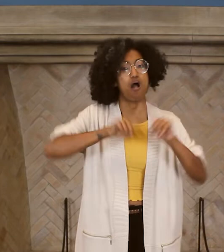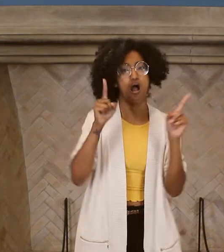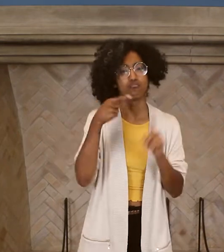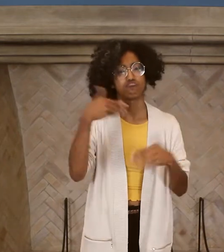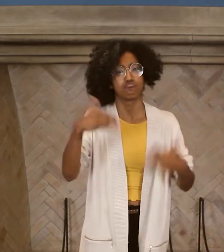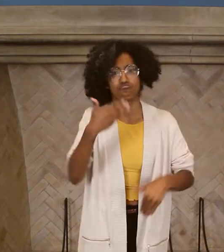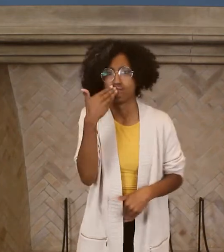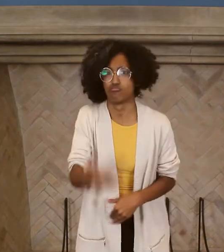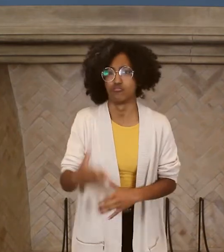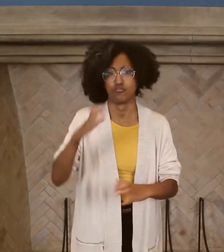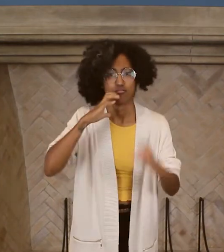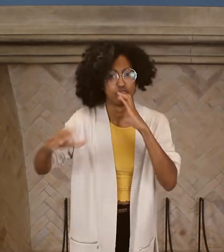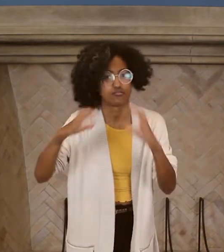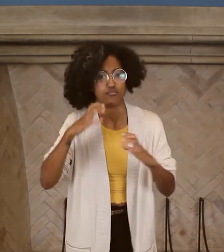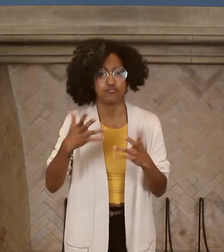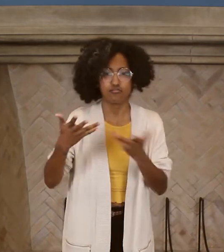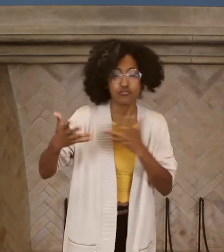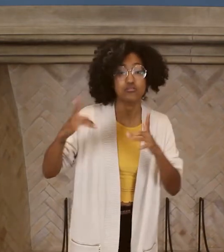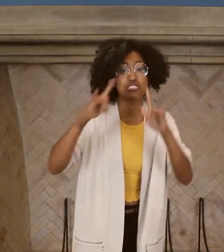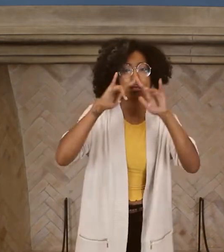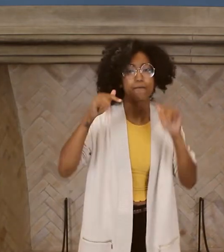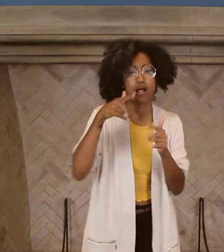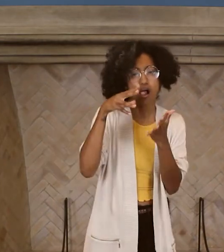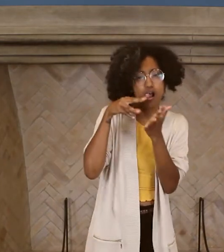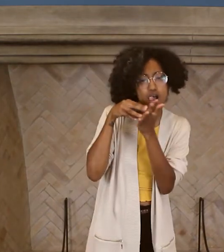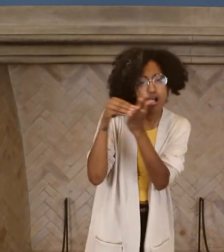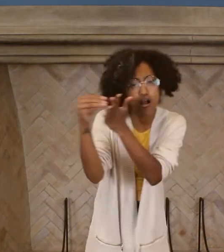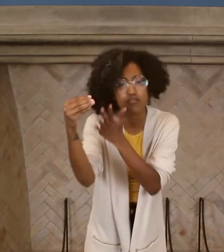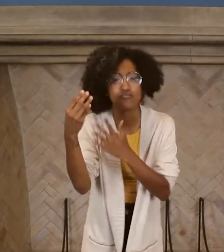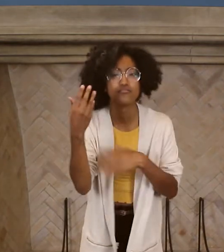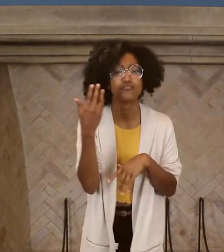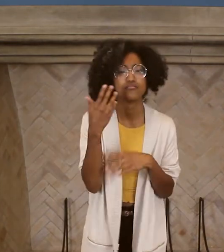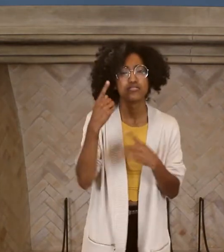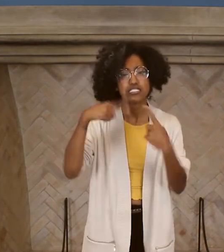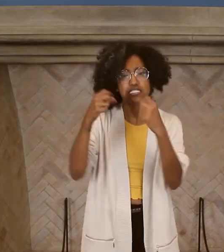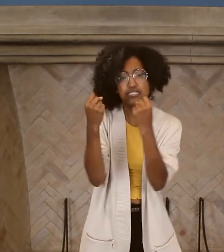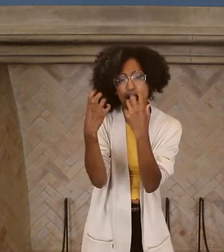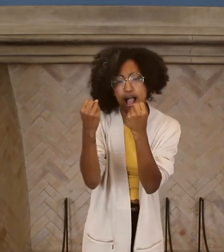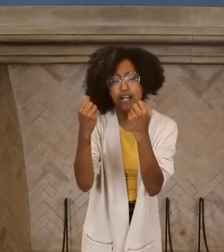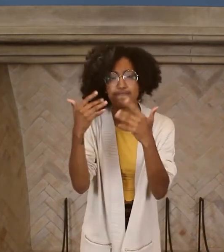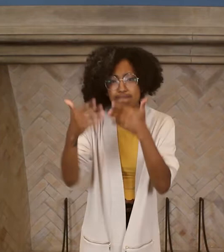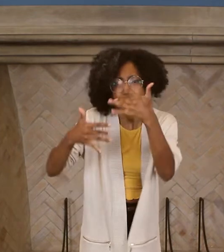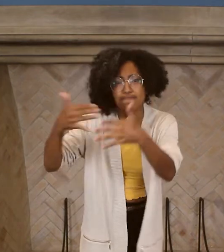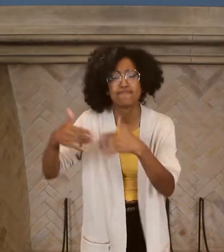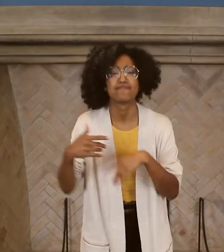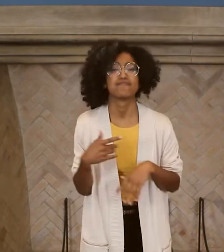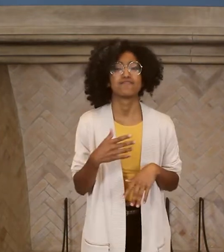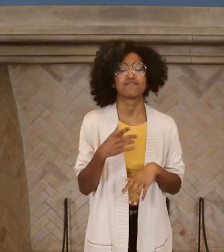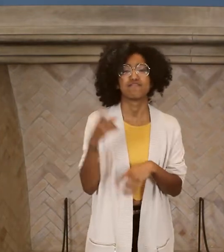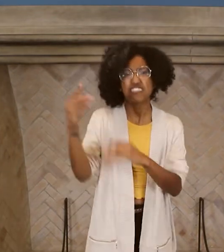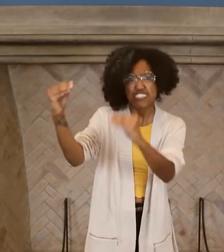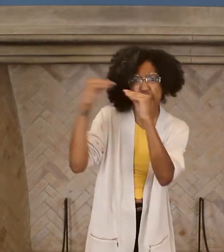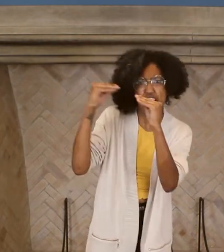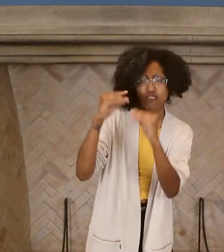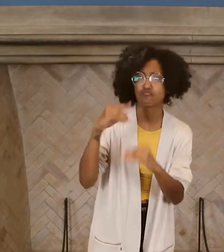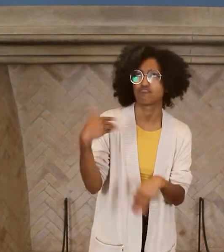My mom, she was also learning American Sign Language as well.